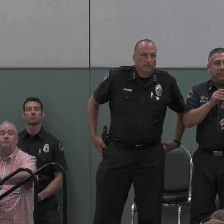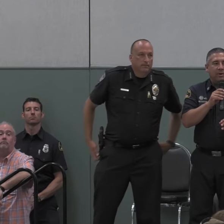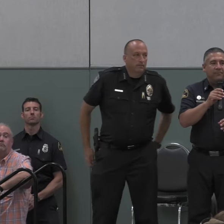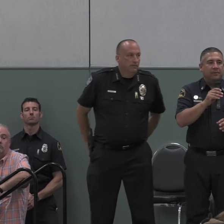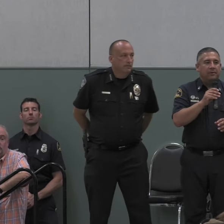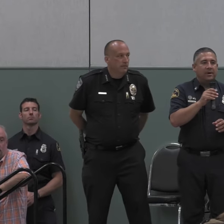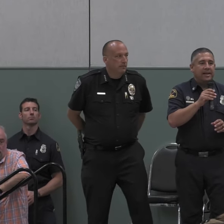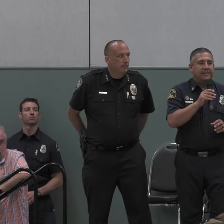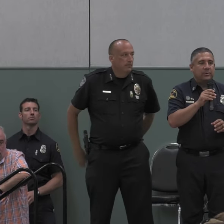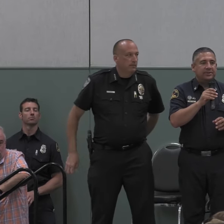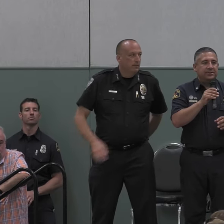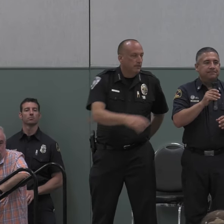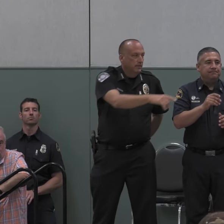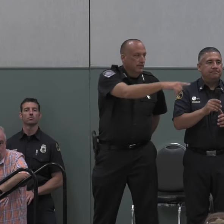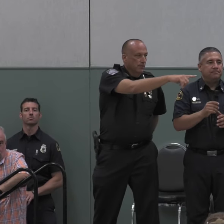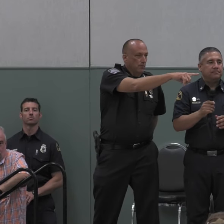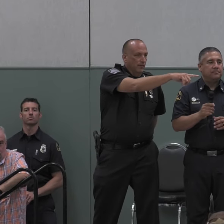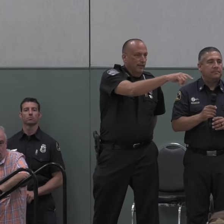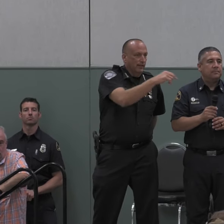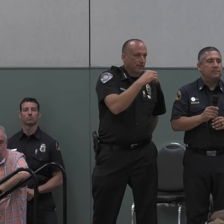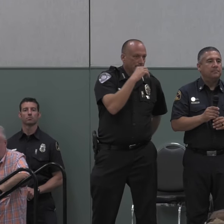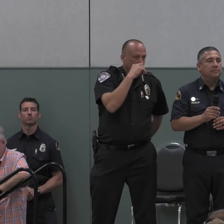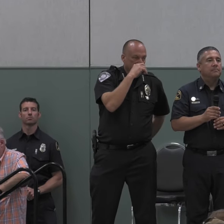So we have one for one last question.